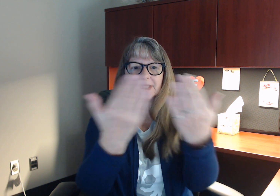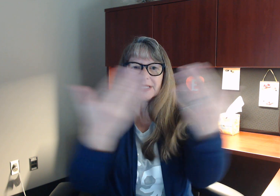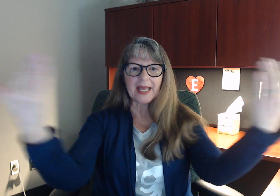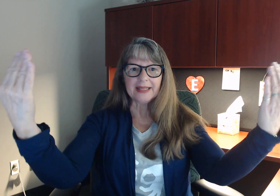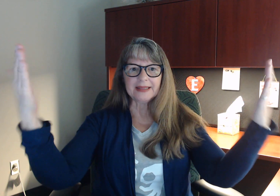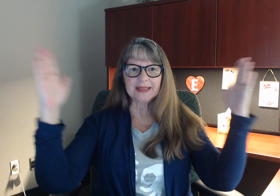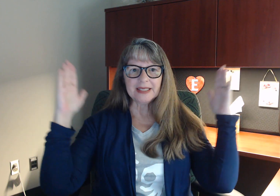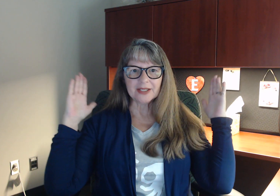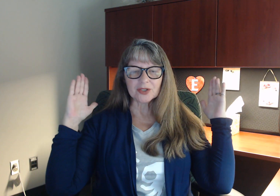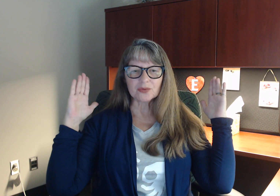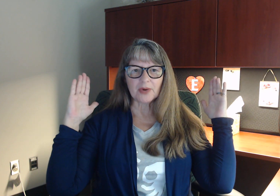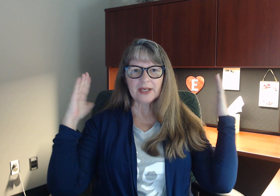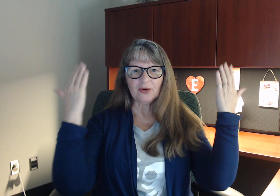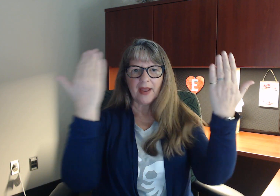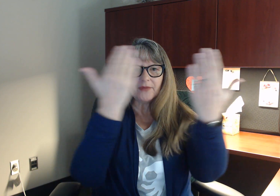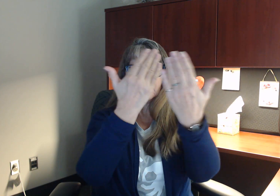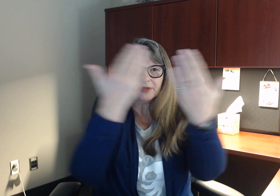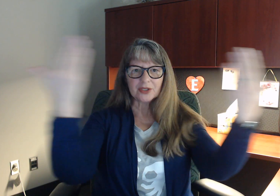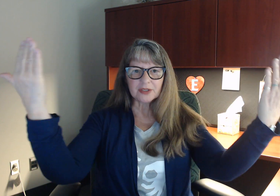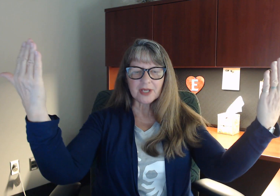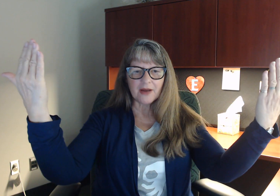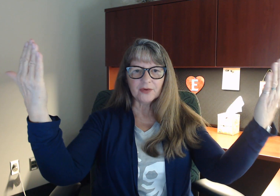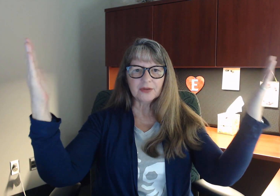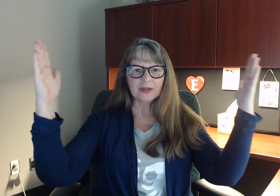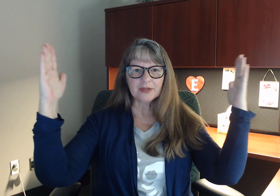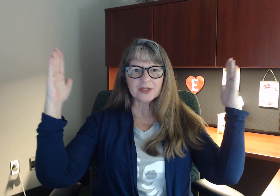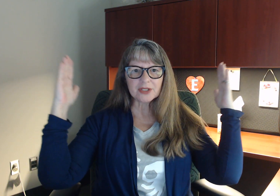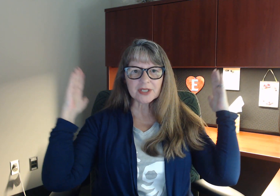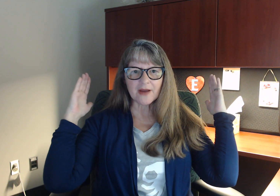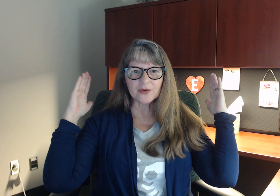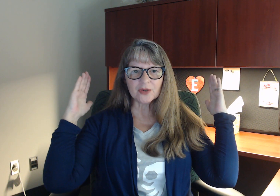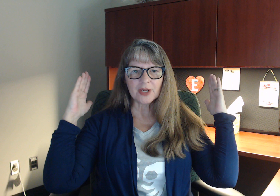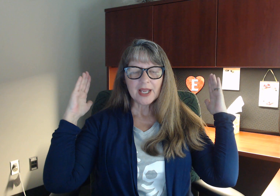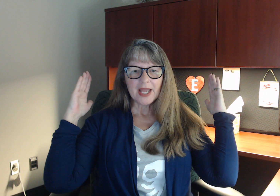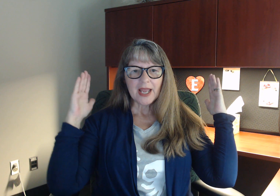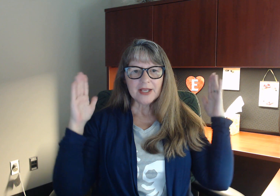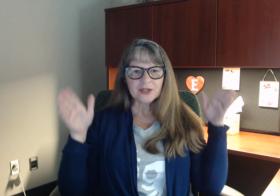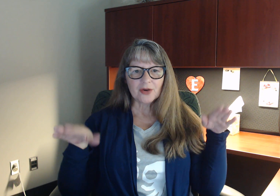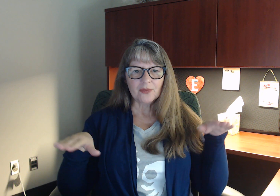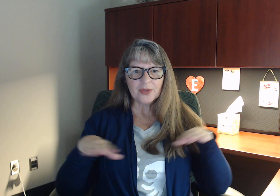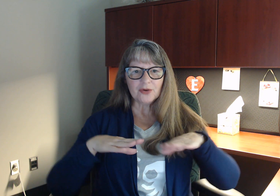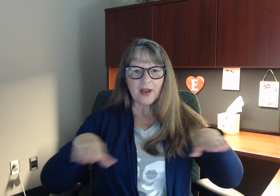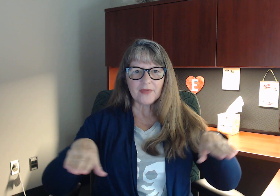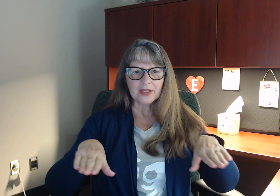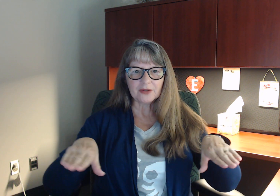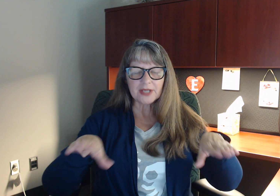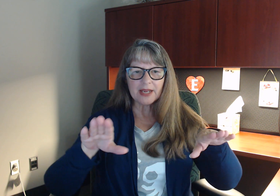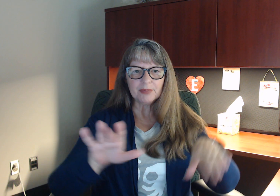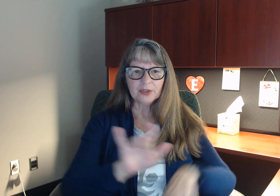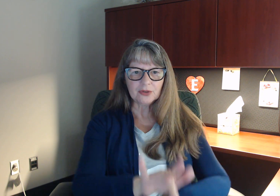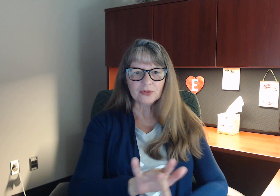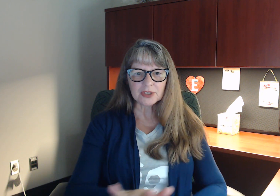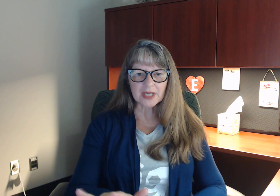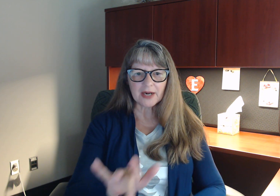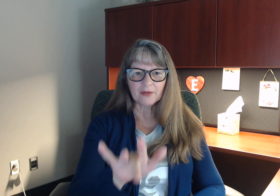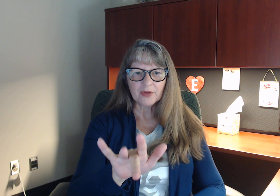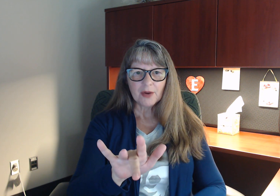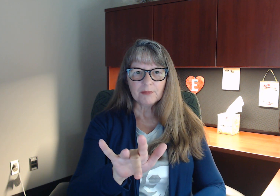like this, right? You have it, this is covered and this is covered. And so then you have that little table and you just kind of